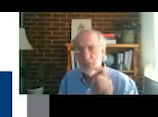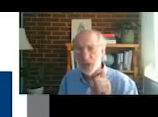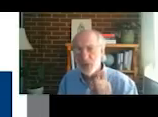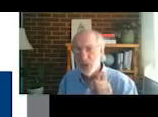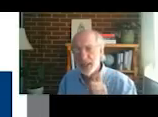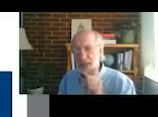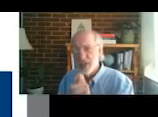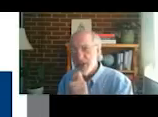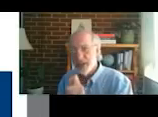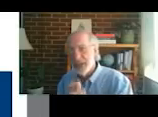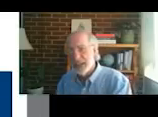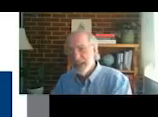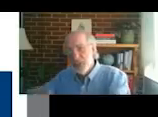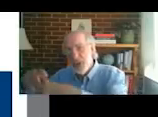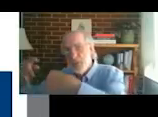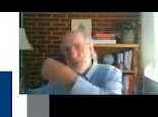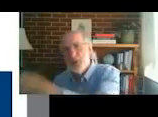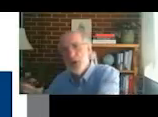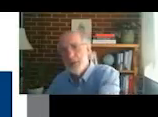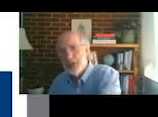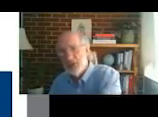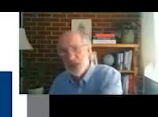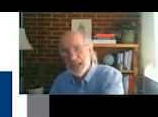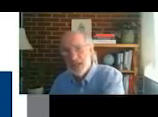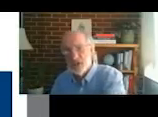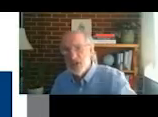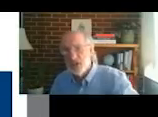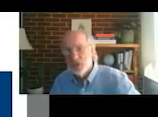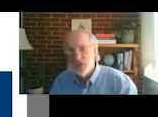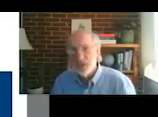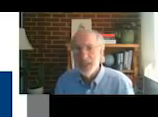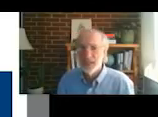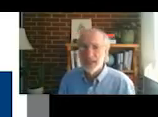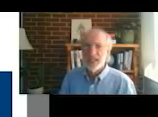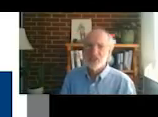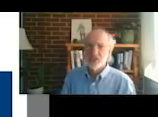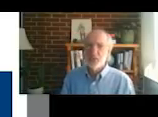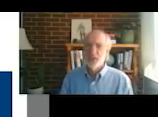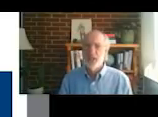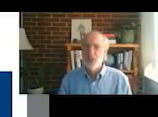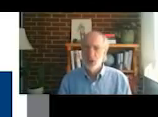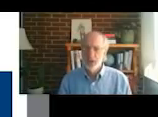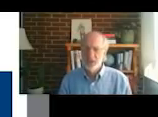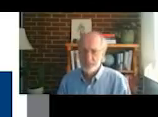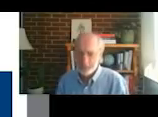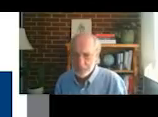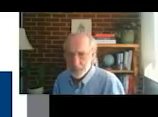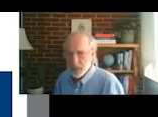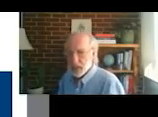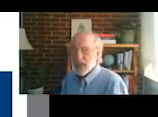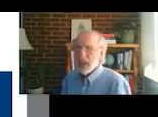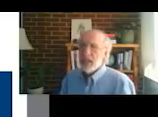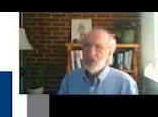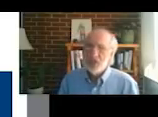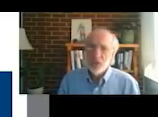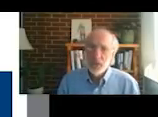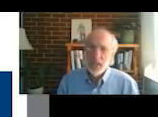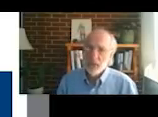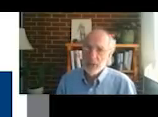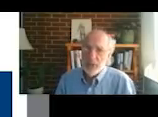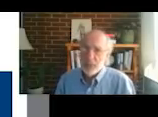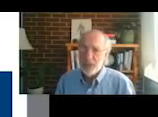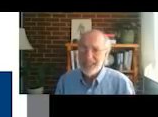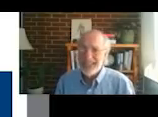to be much more likely to be effective when you prompt the child to use the man to ask for what they want.